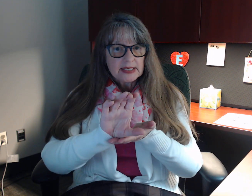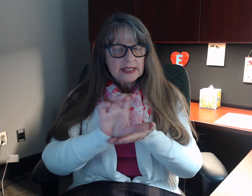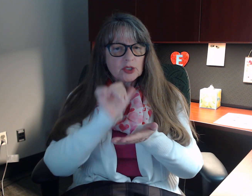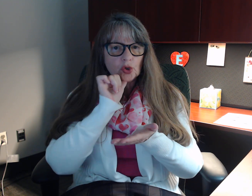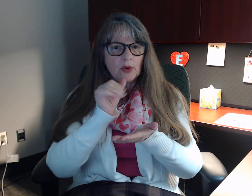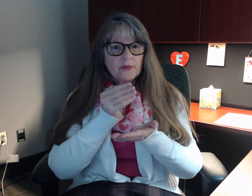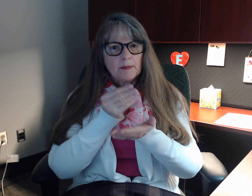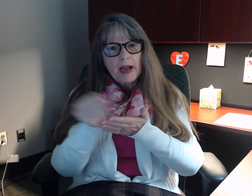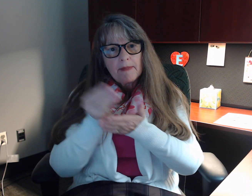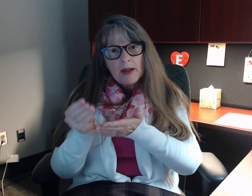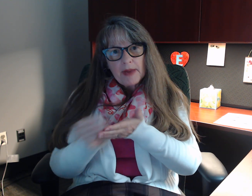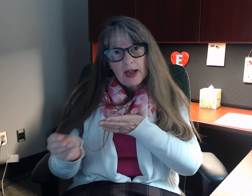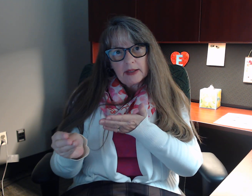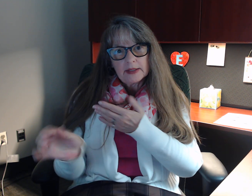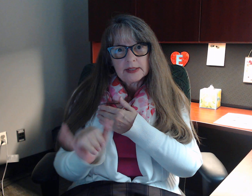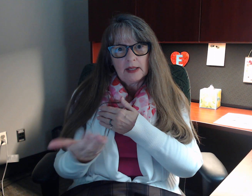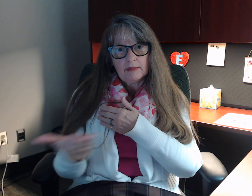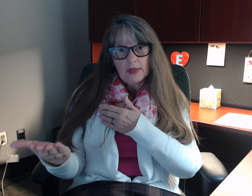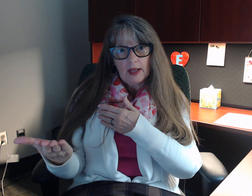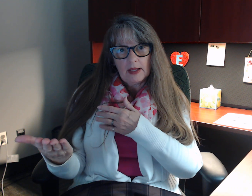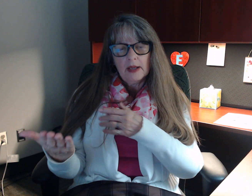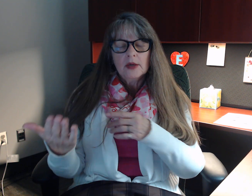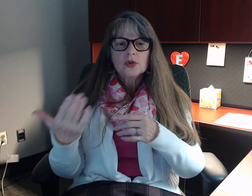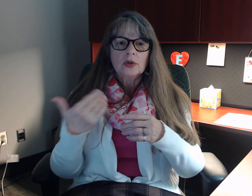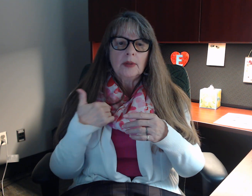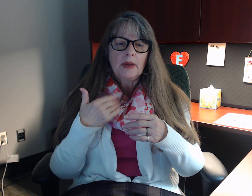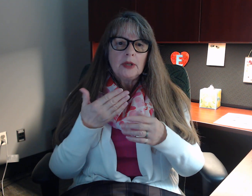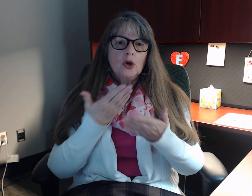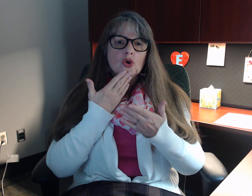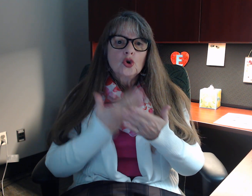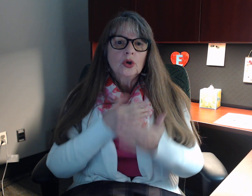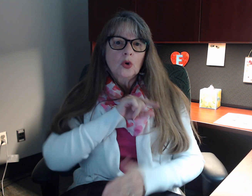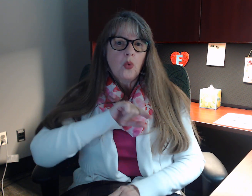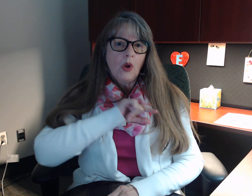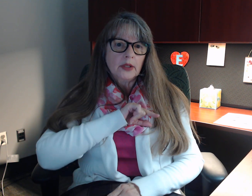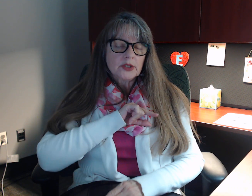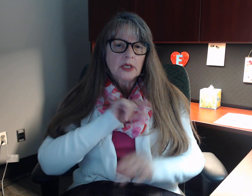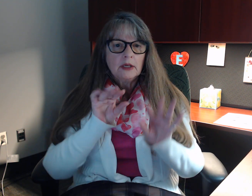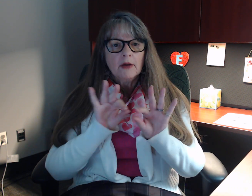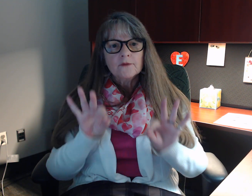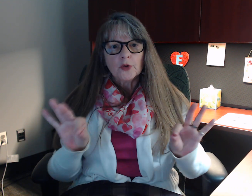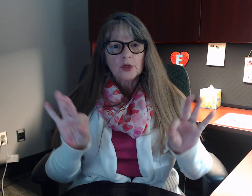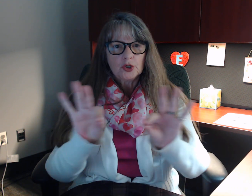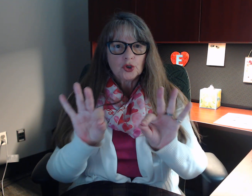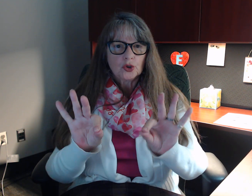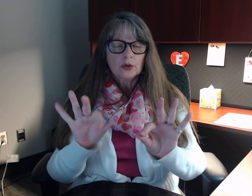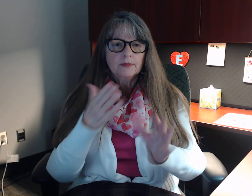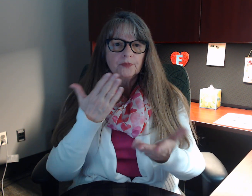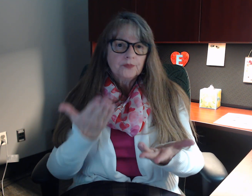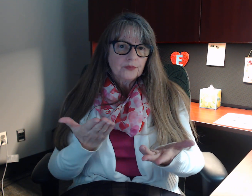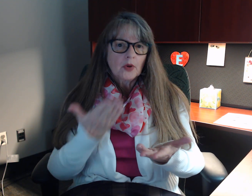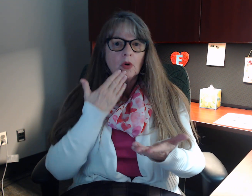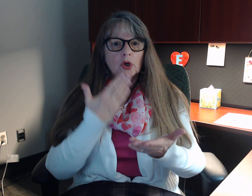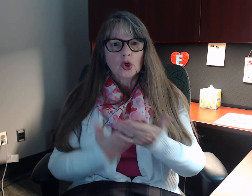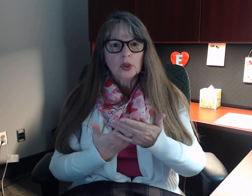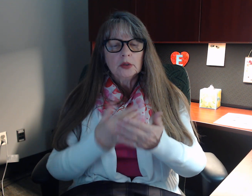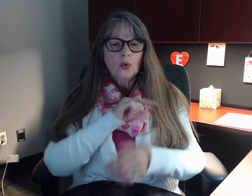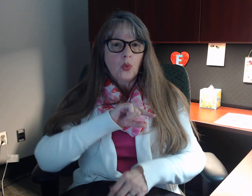so you don't have to buy the same thing. So like maybe good quality furniture or good